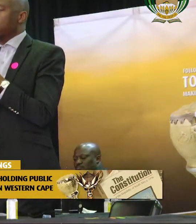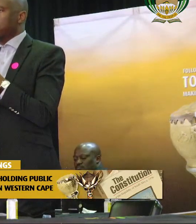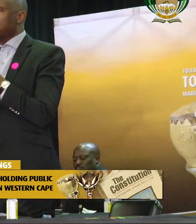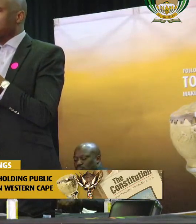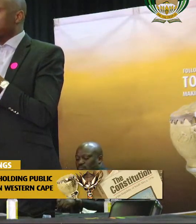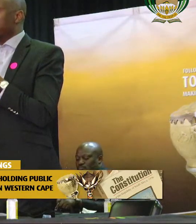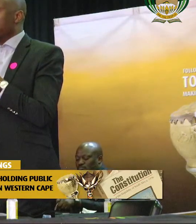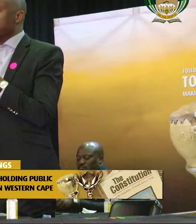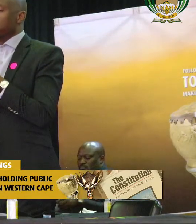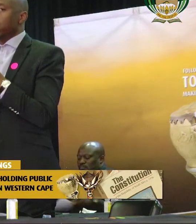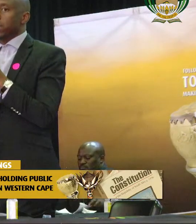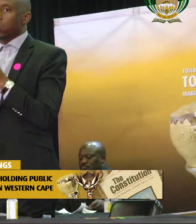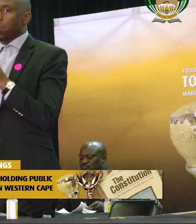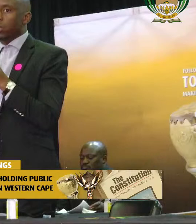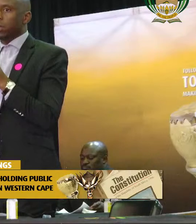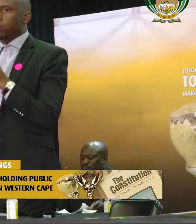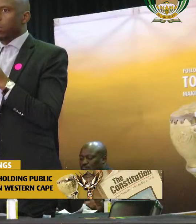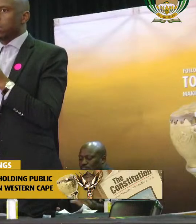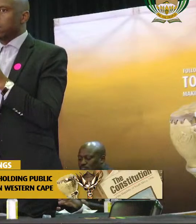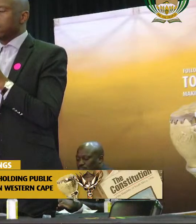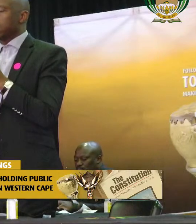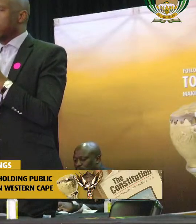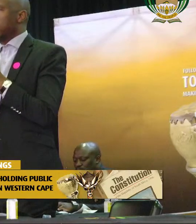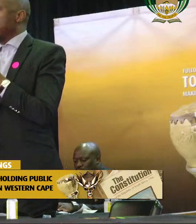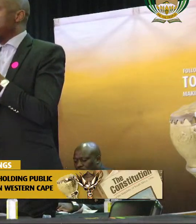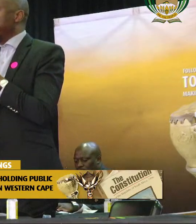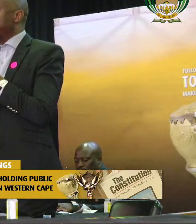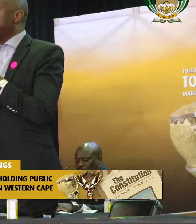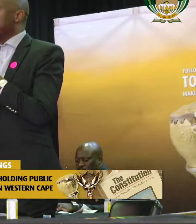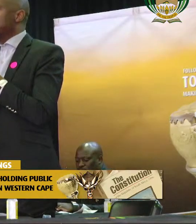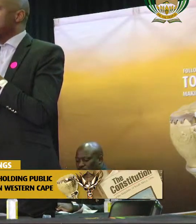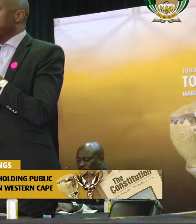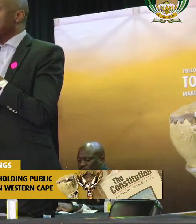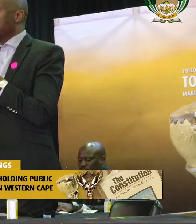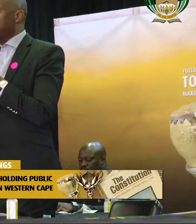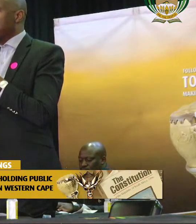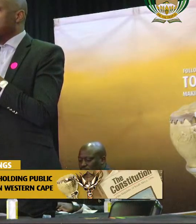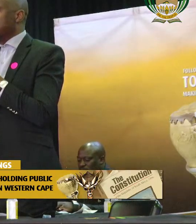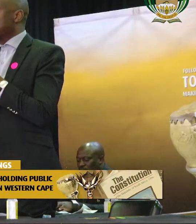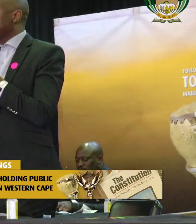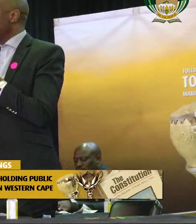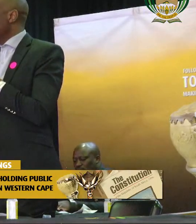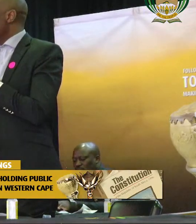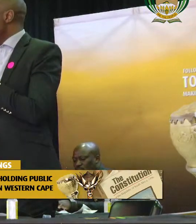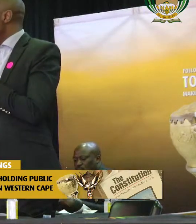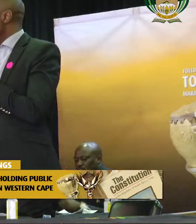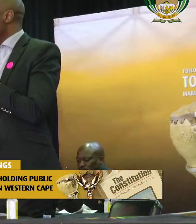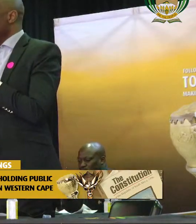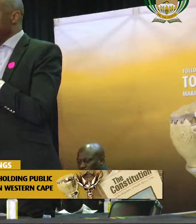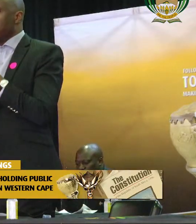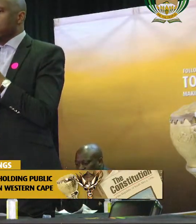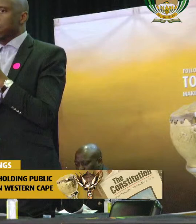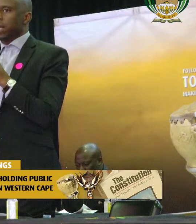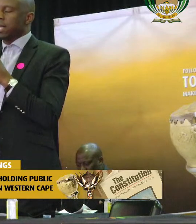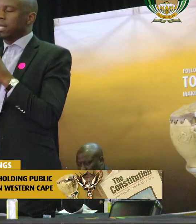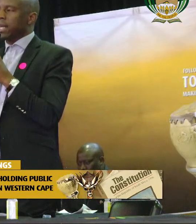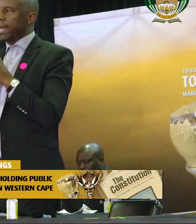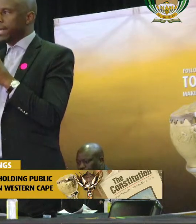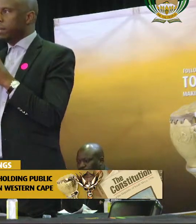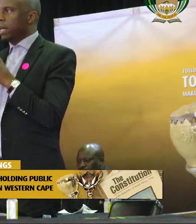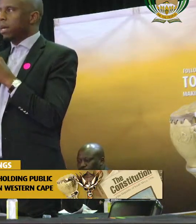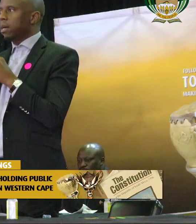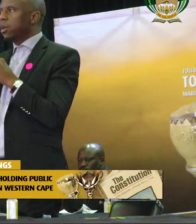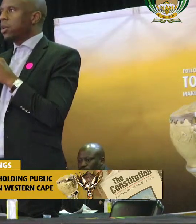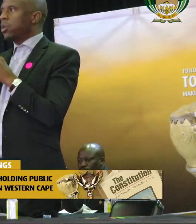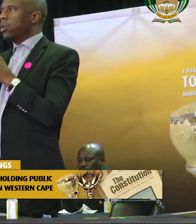the committee is going to consolidate all the reports and then submit to Parliament for consideration in